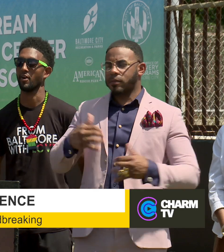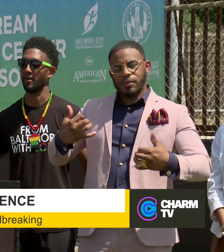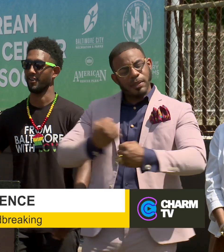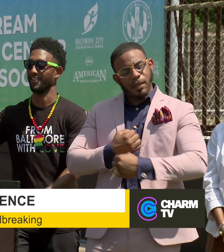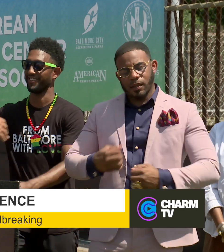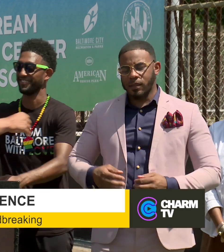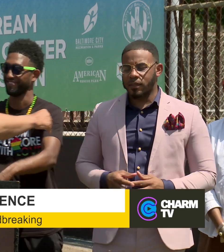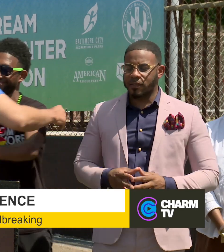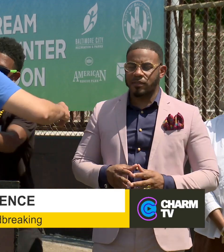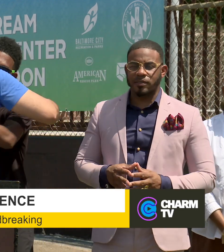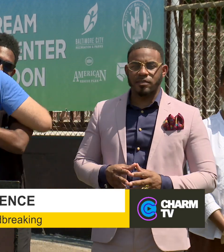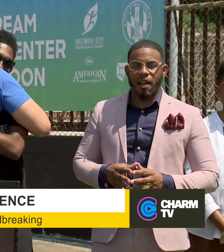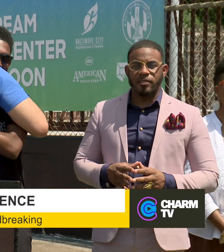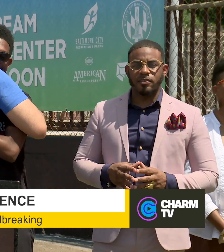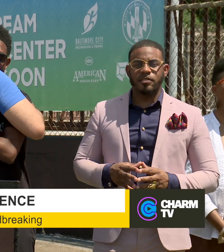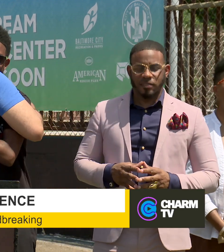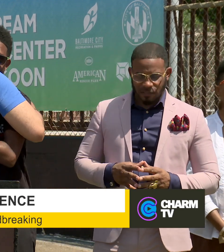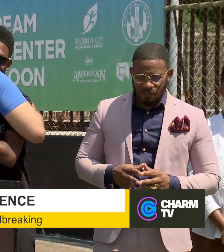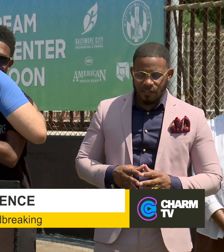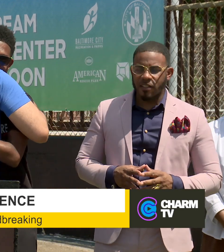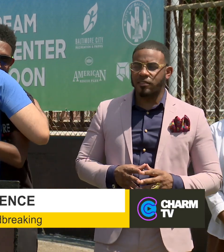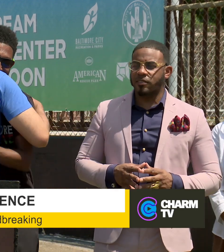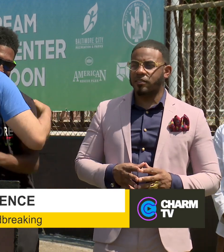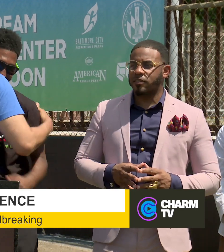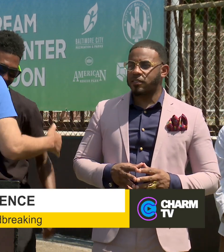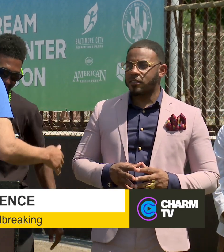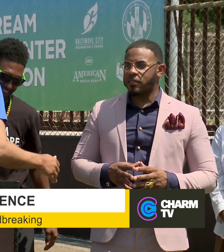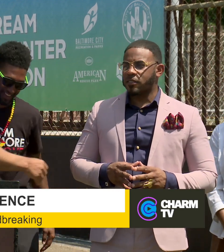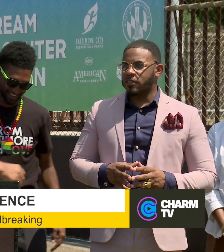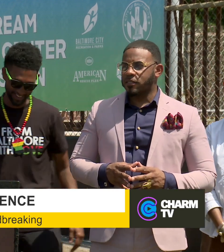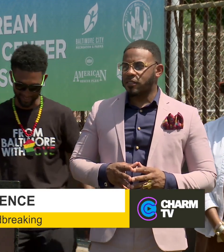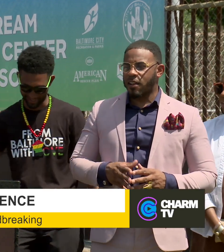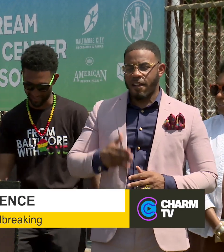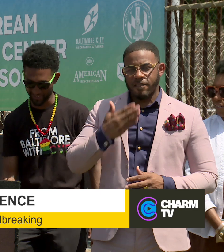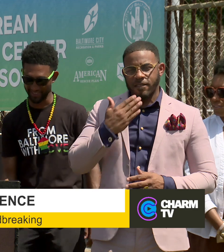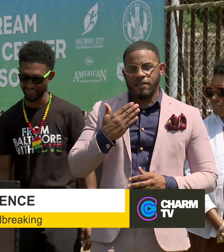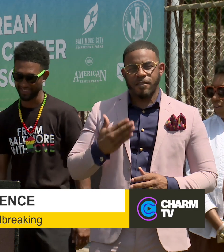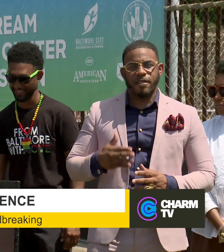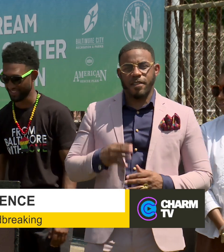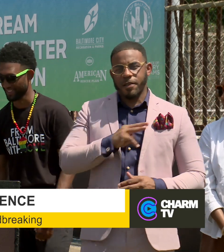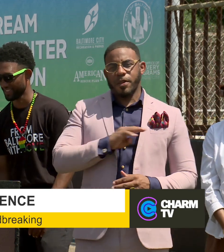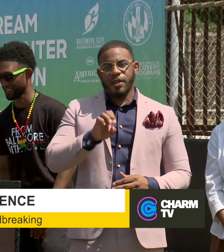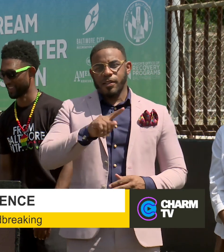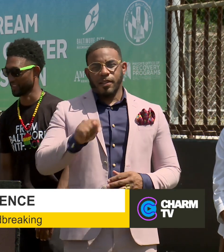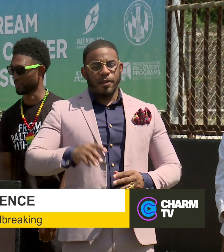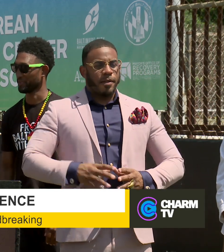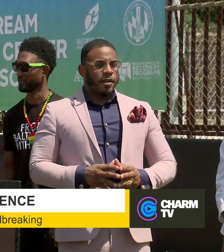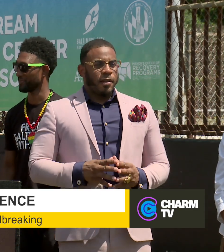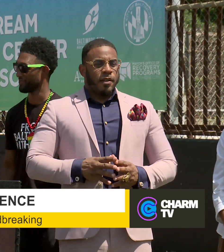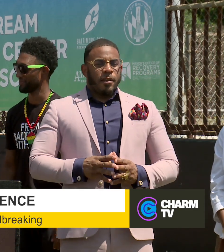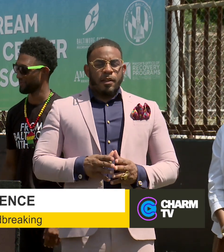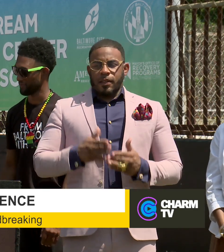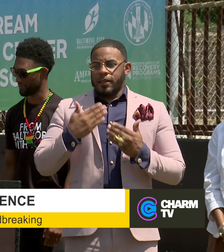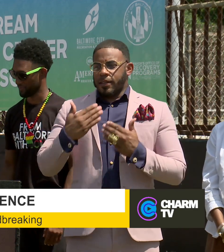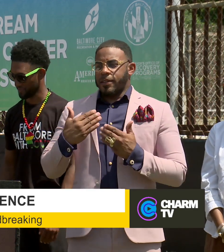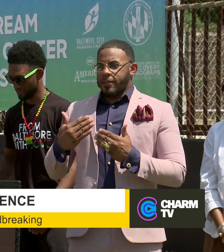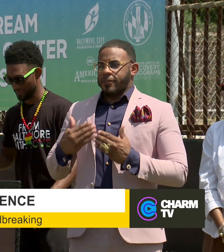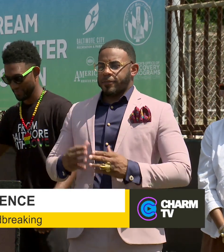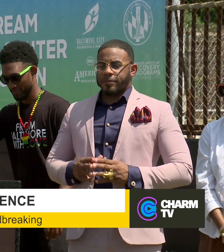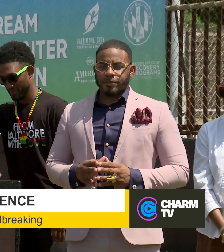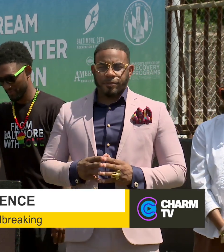hug, man. Give me a hug, man. Thank you, Jake. Yes, sir. Thank you, Mayor Scott. Thank you. Thank you, sir. Yes,